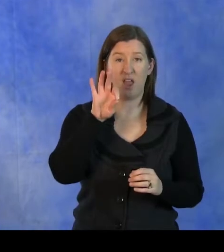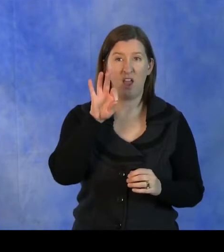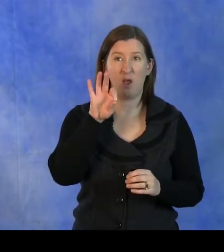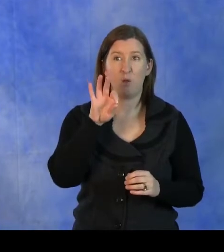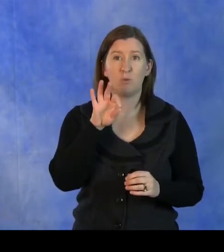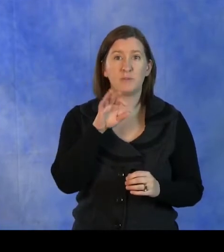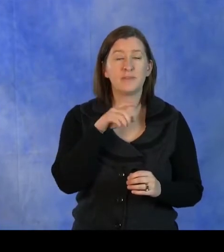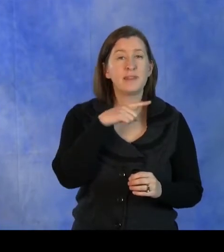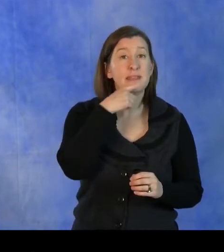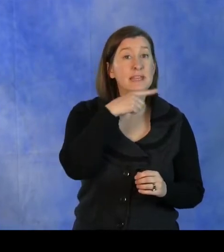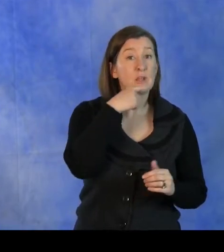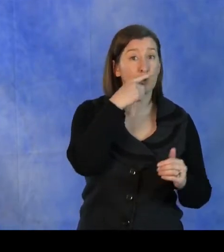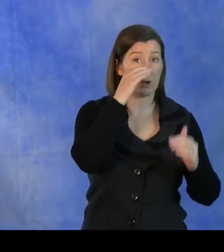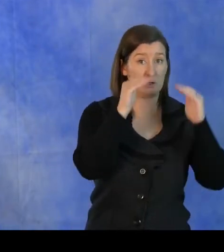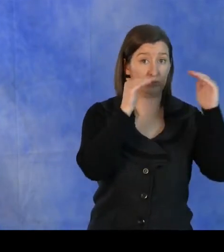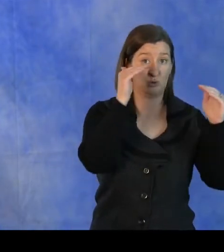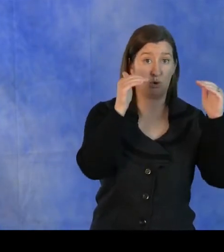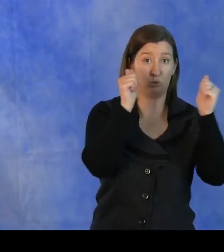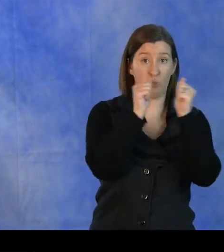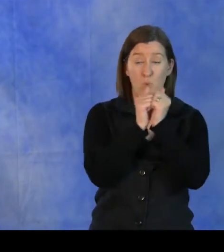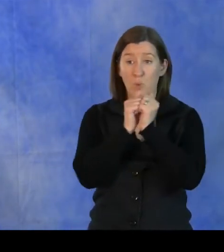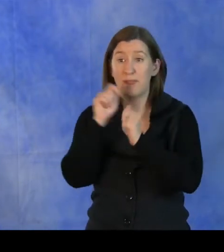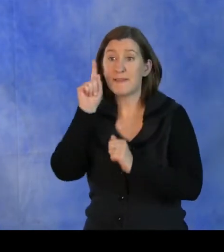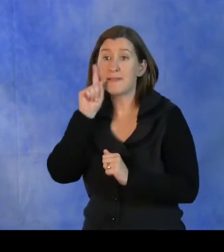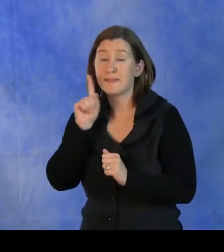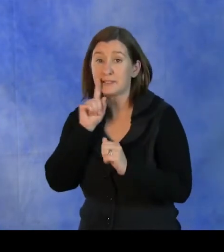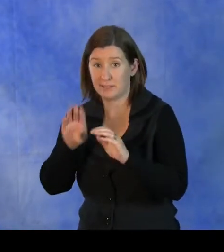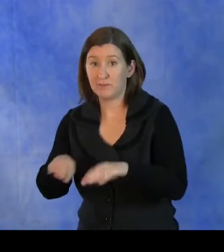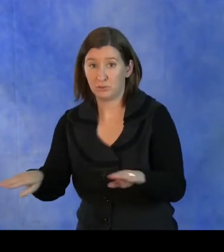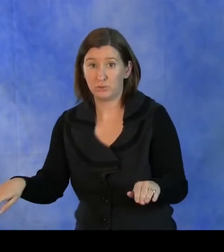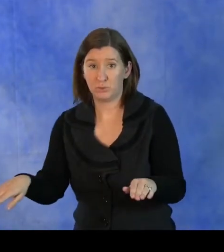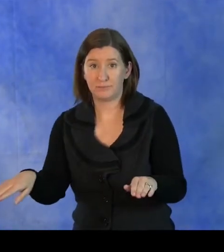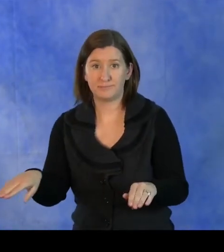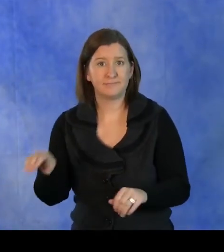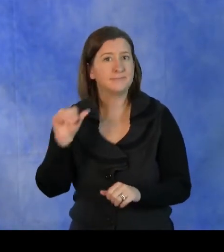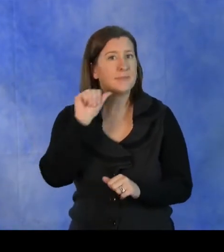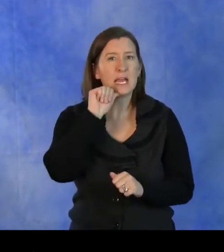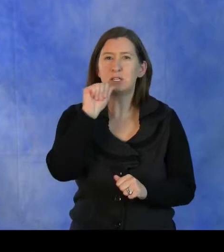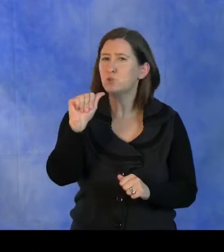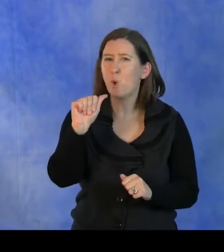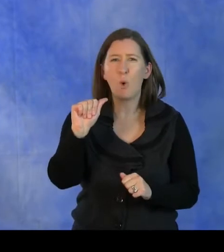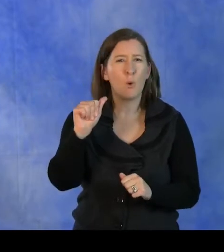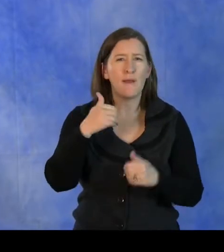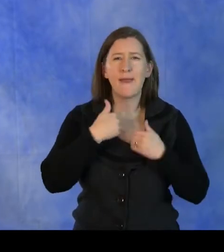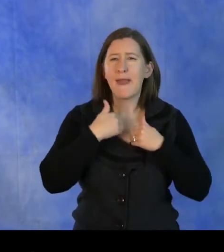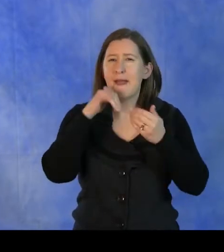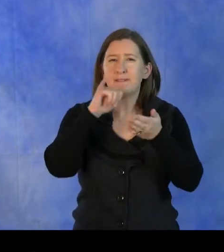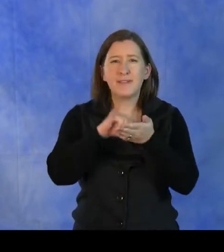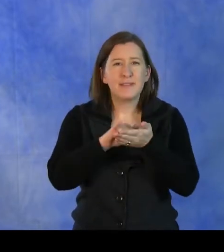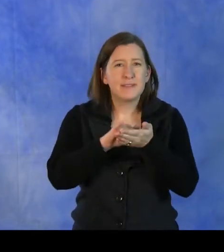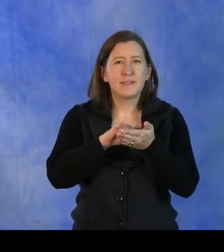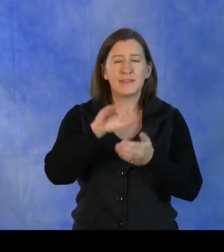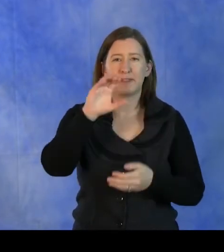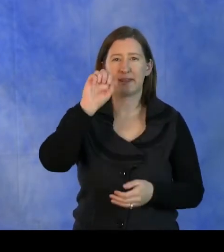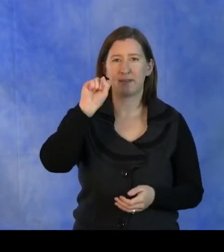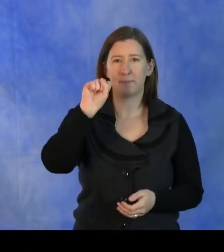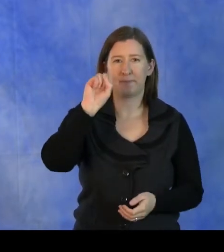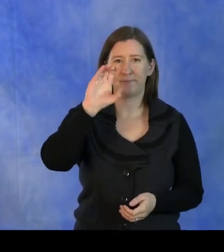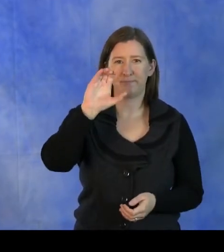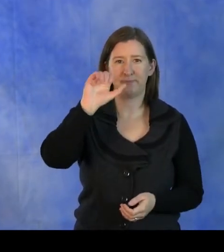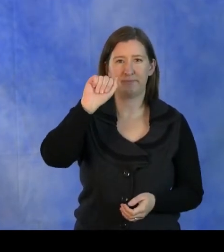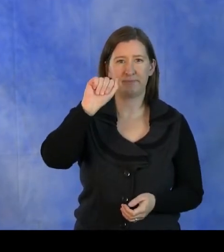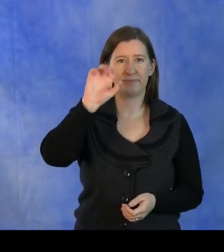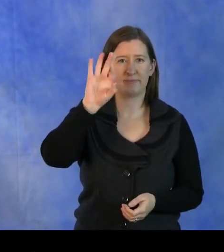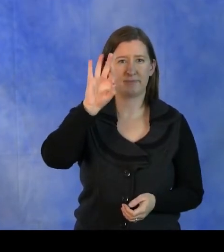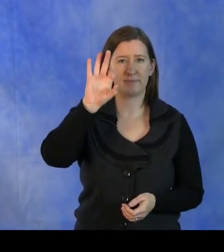Also, some studies found that hearing adults with deaf children don't